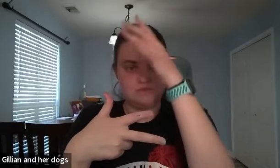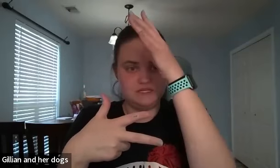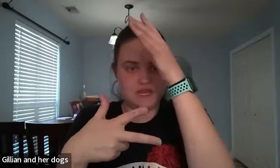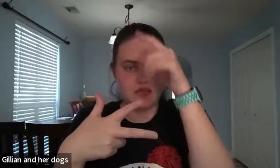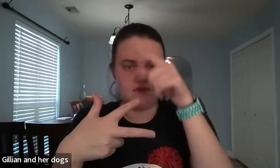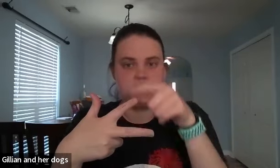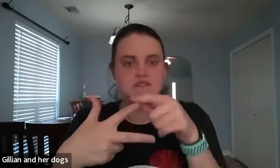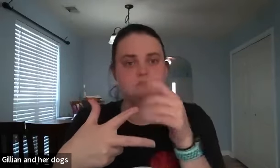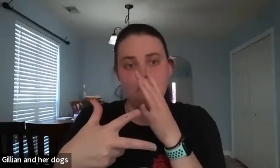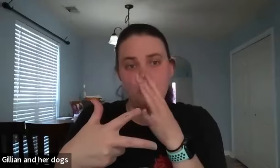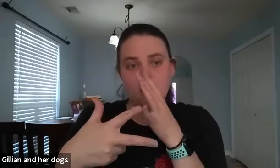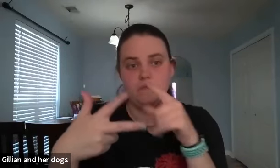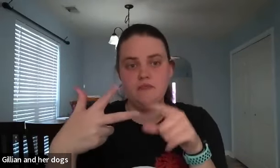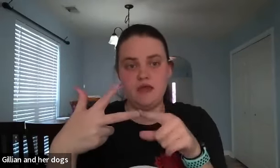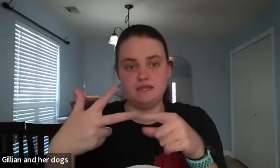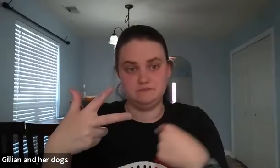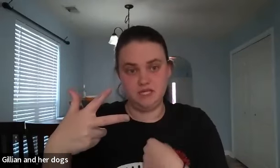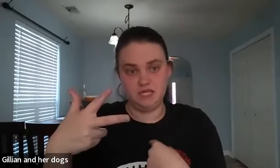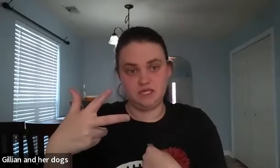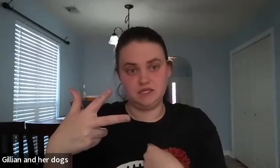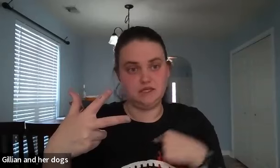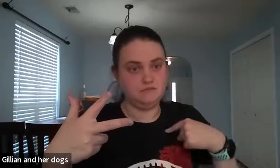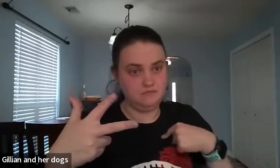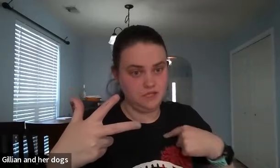my dad, this is my mom, and that's me, me.